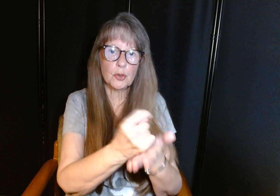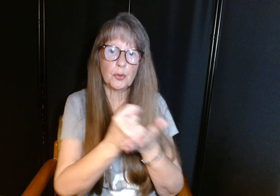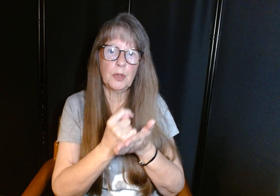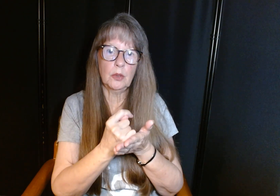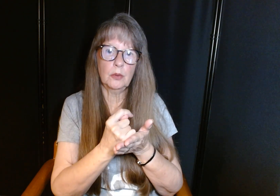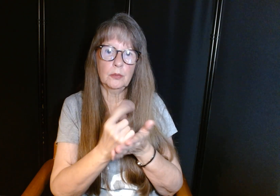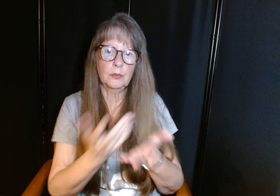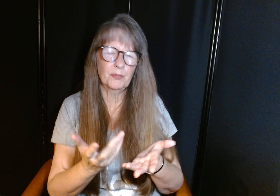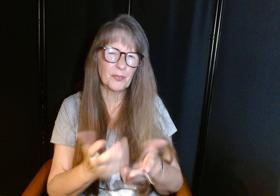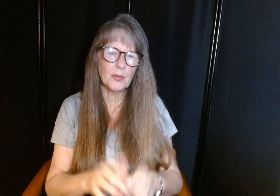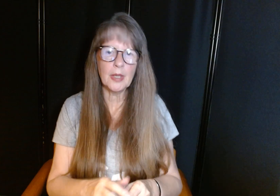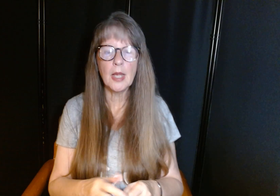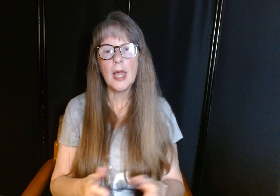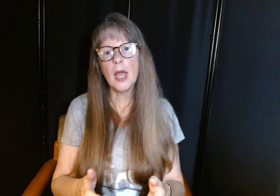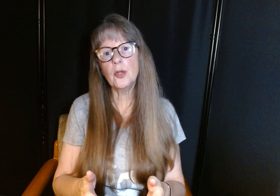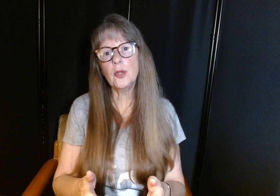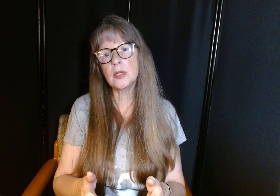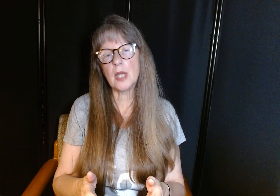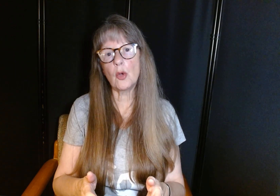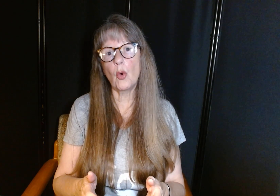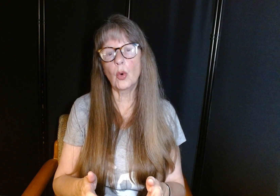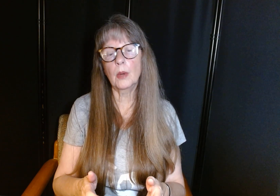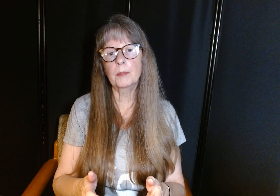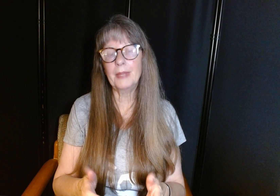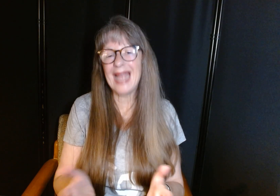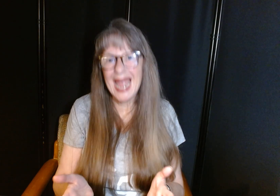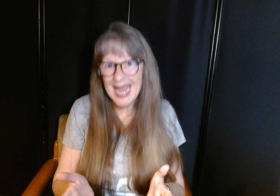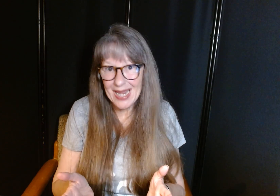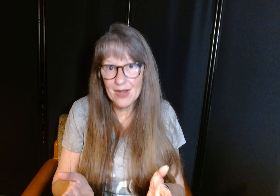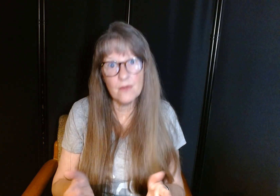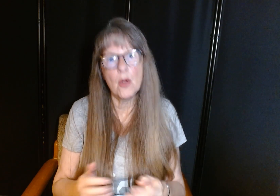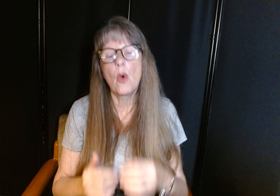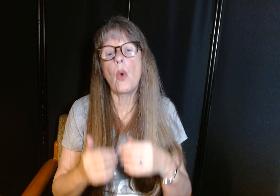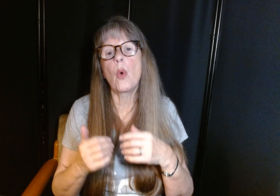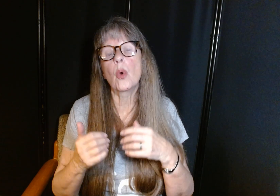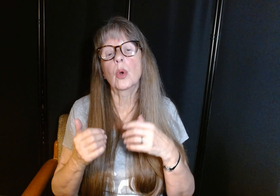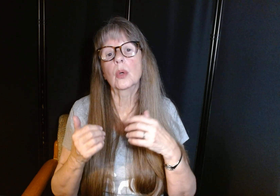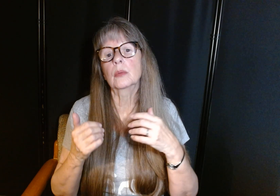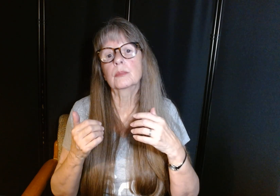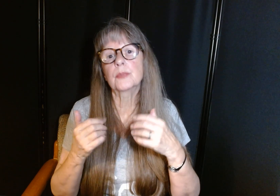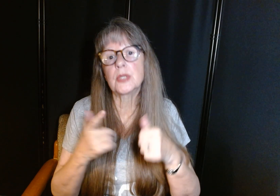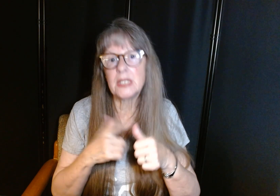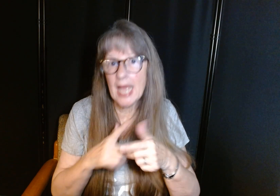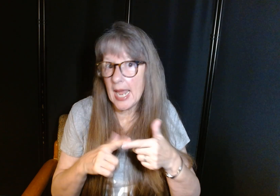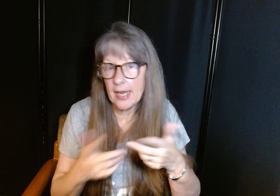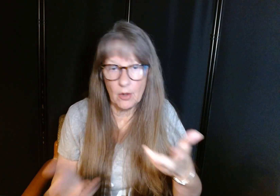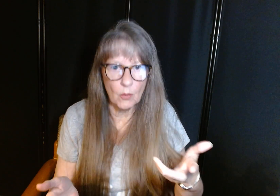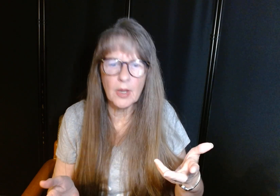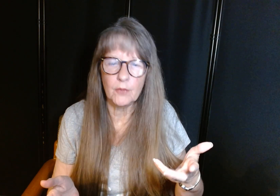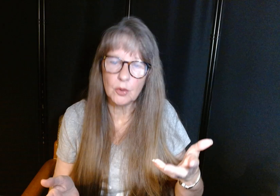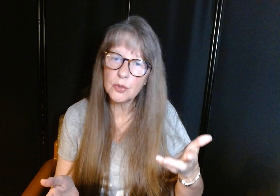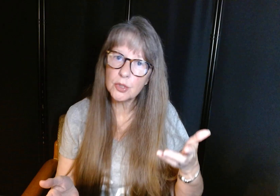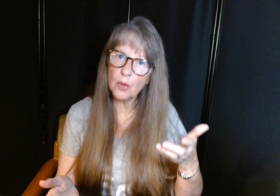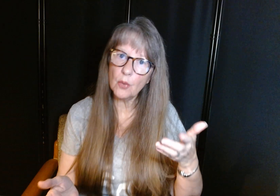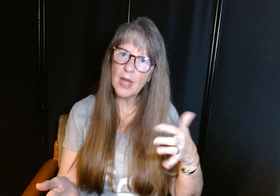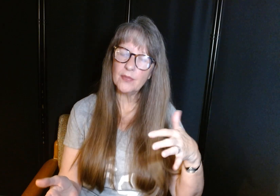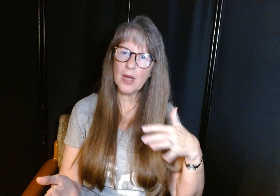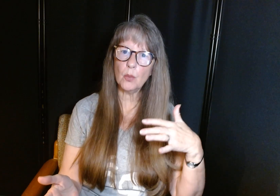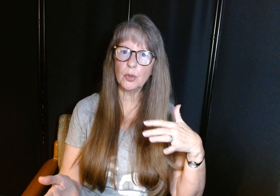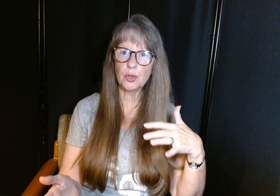treat you, right? And you can say, or behave, or say, or whatever. So that word